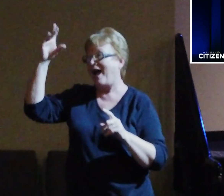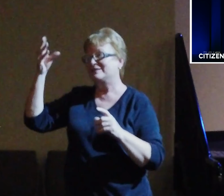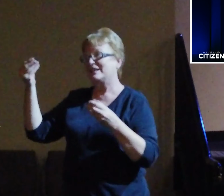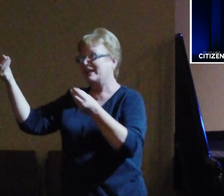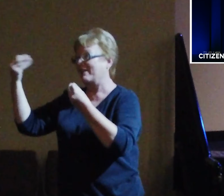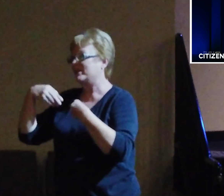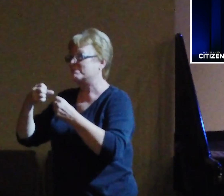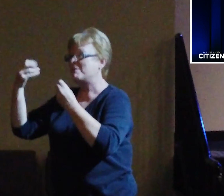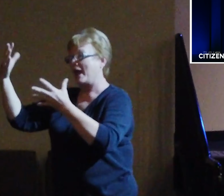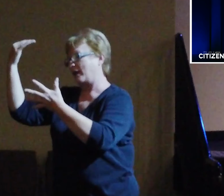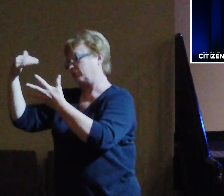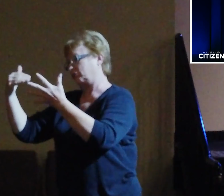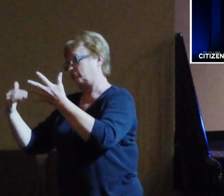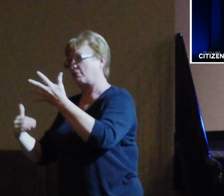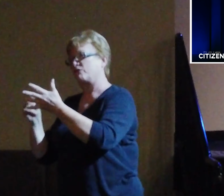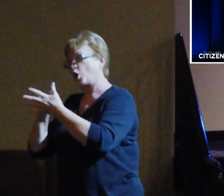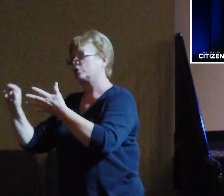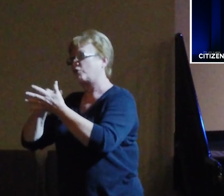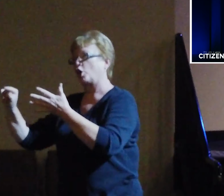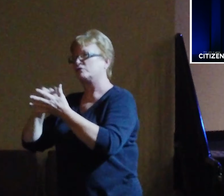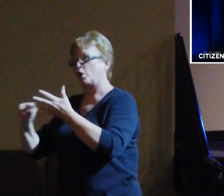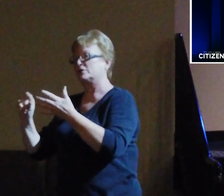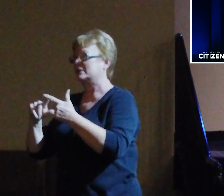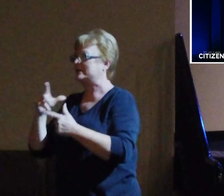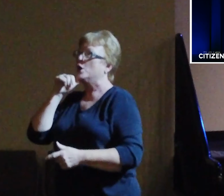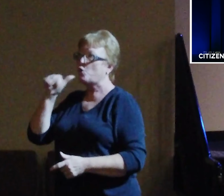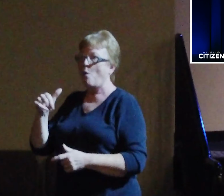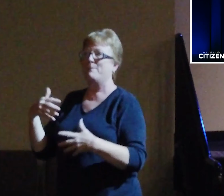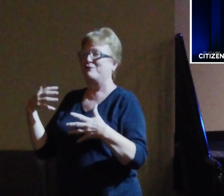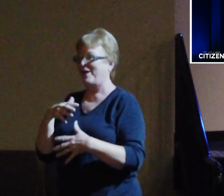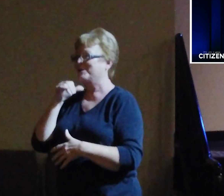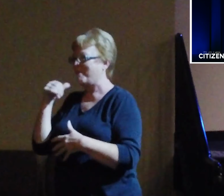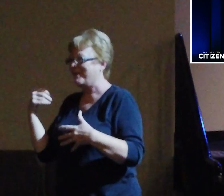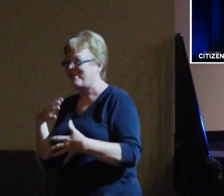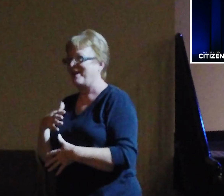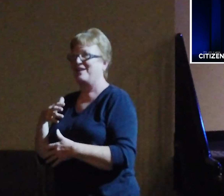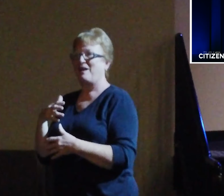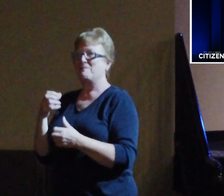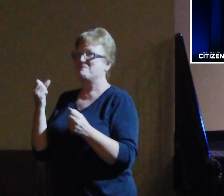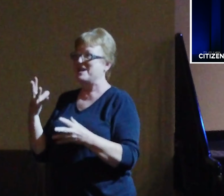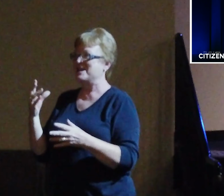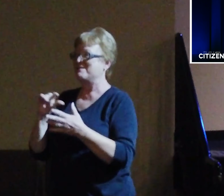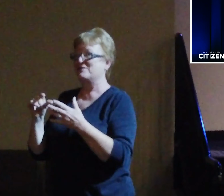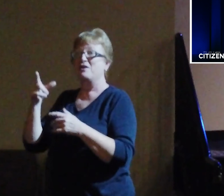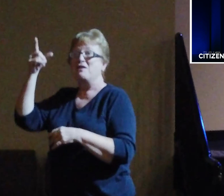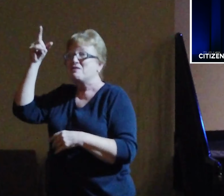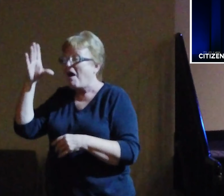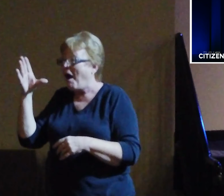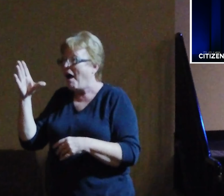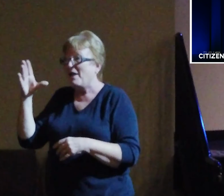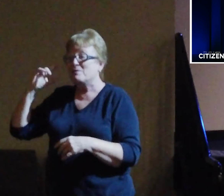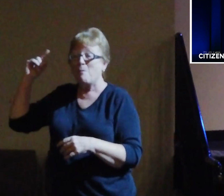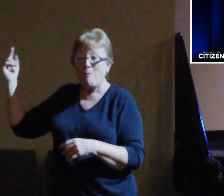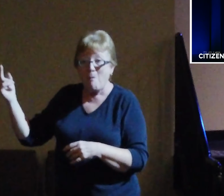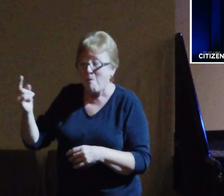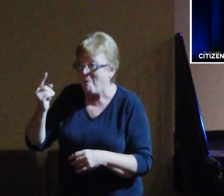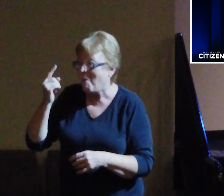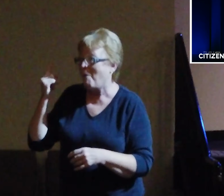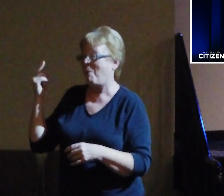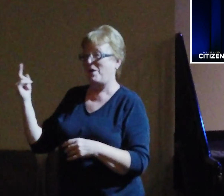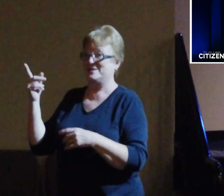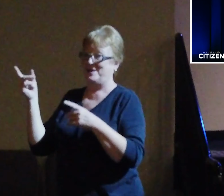And verse after verse telling us, don't be afraid because God is the one who's always in control.